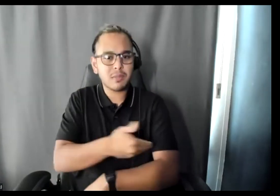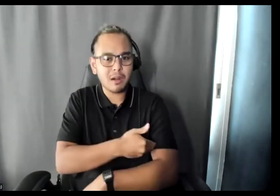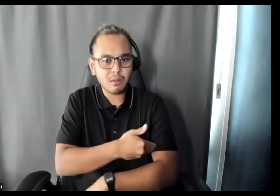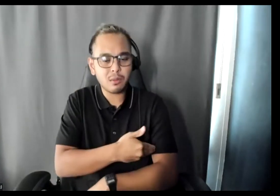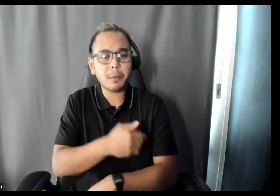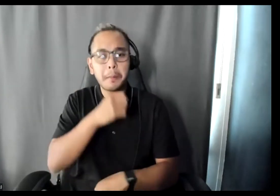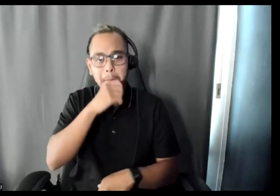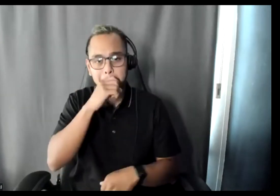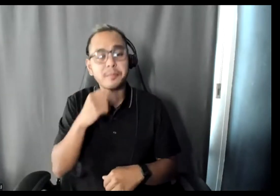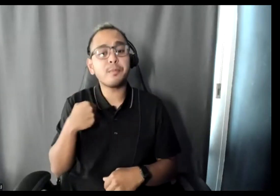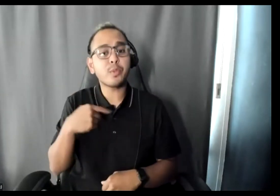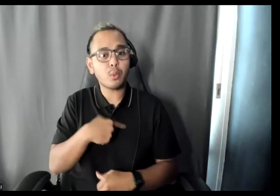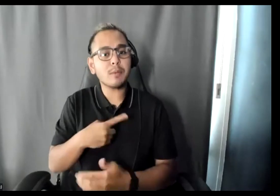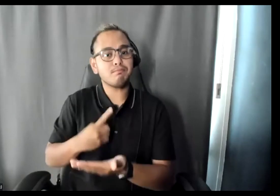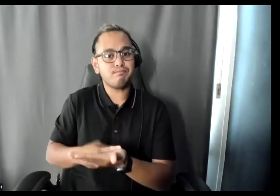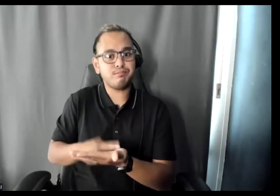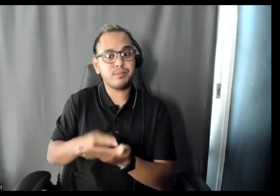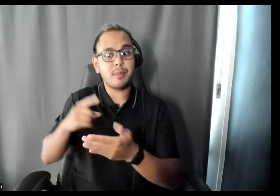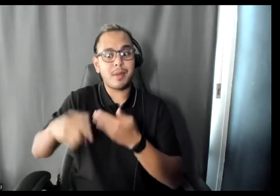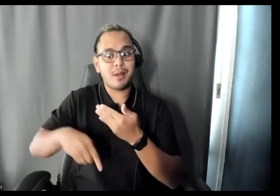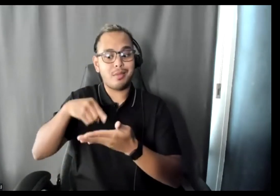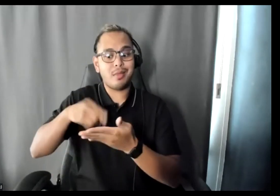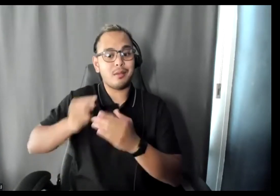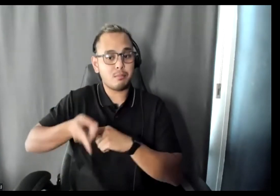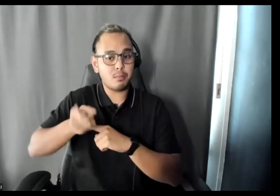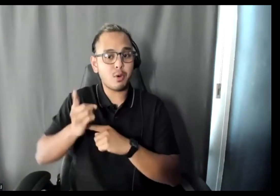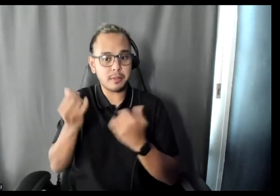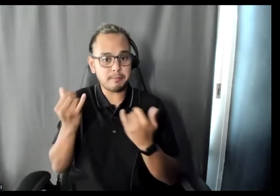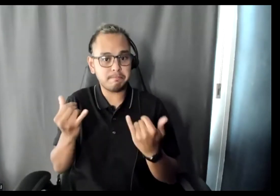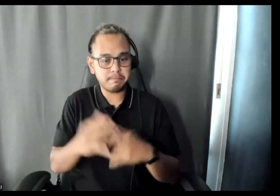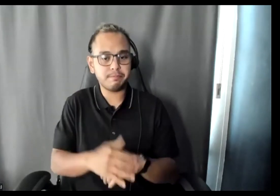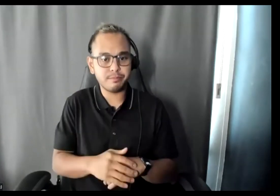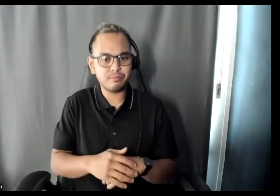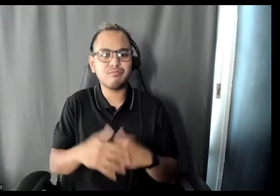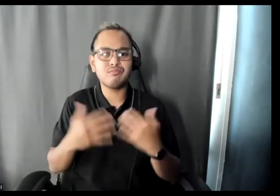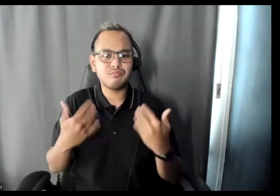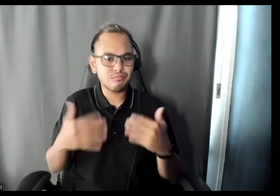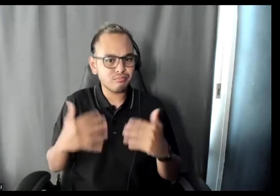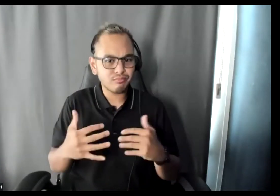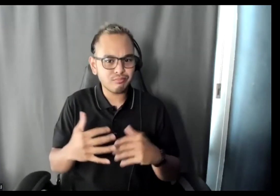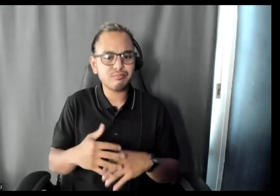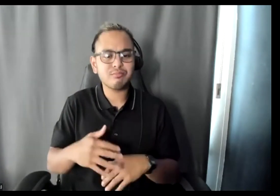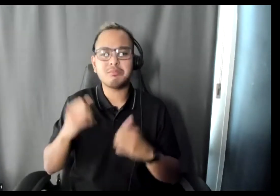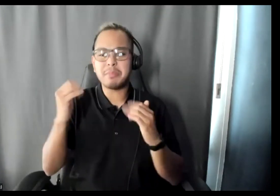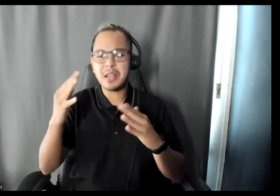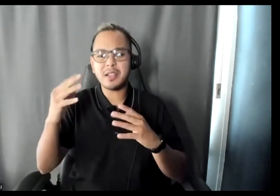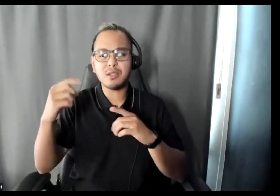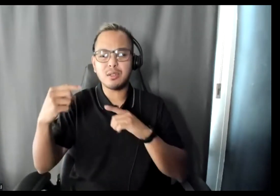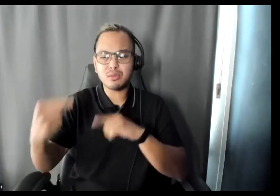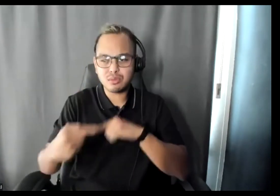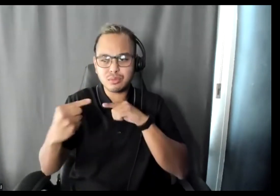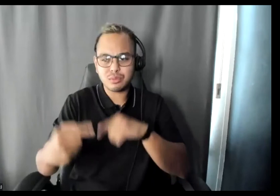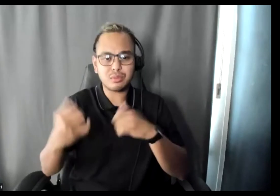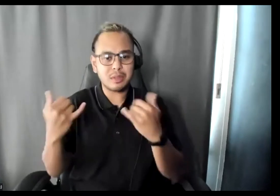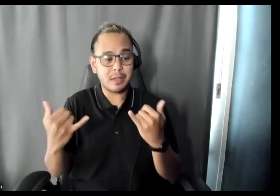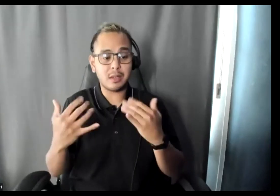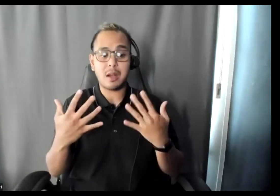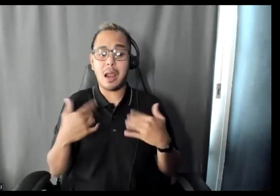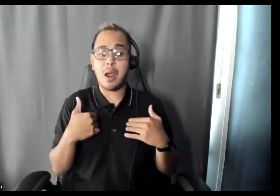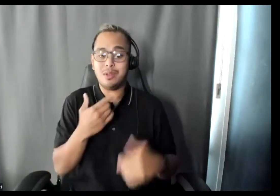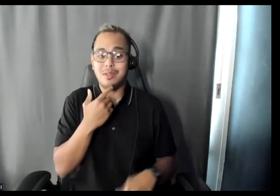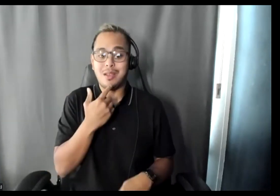talking about the moment that we're in, as folks have been talking about, to stir up some good trouble here. What I would say is to wake up a lot